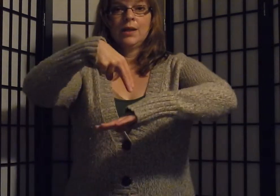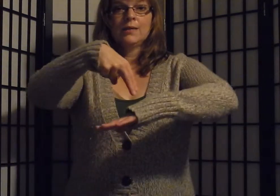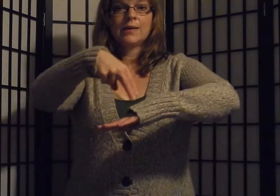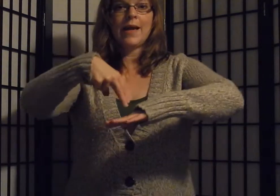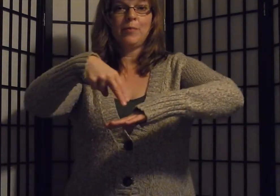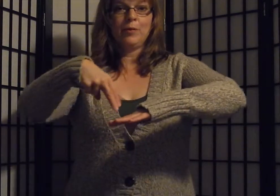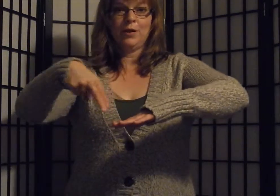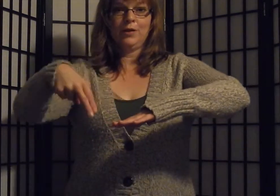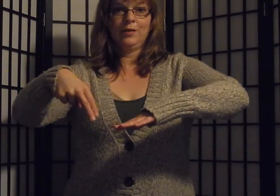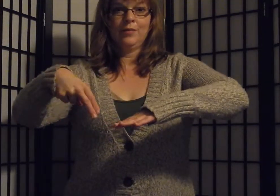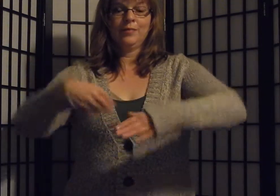skateboard.